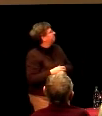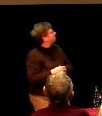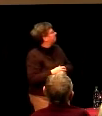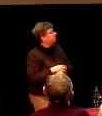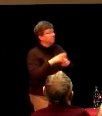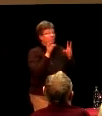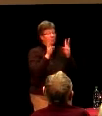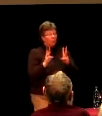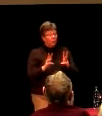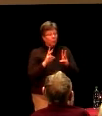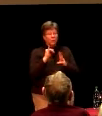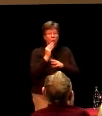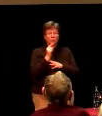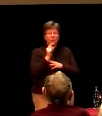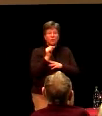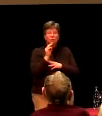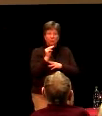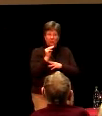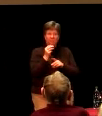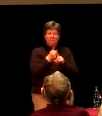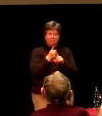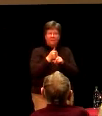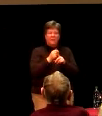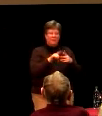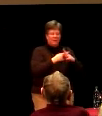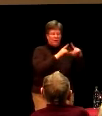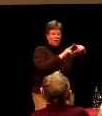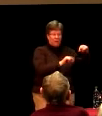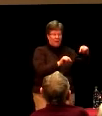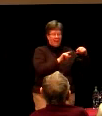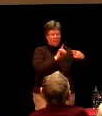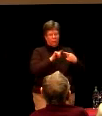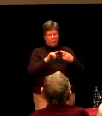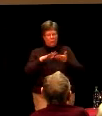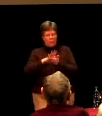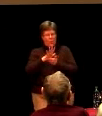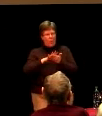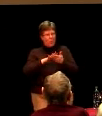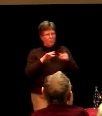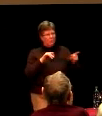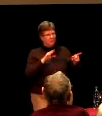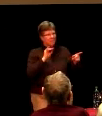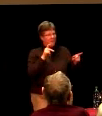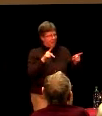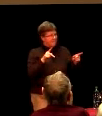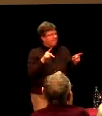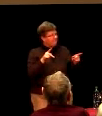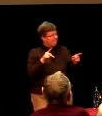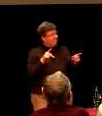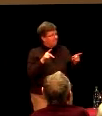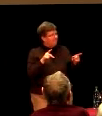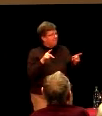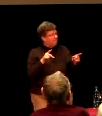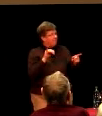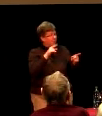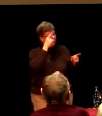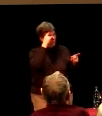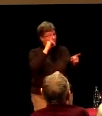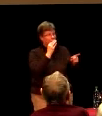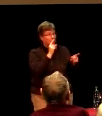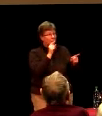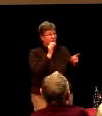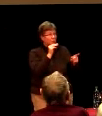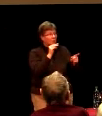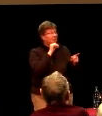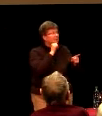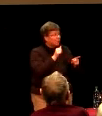The winter jet stream is typically pretty much going from Japan over to the coast, and this is a map. If you think the jet stream isn't very